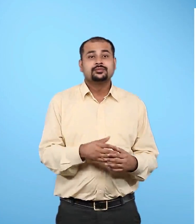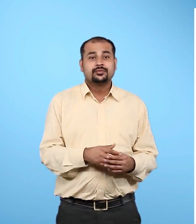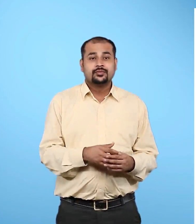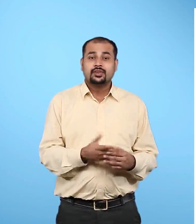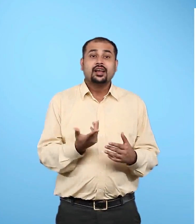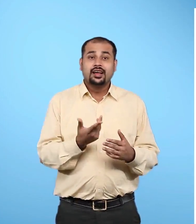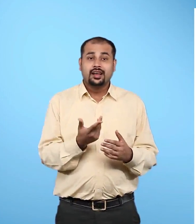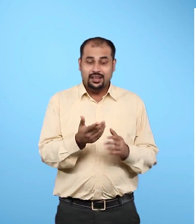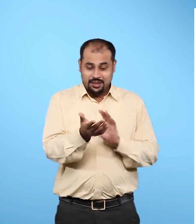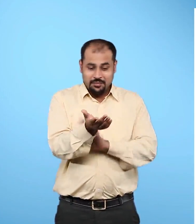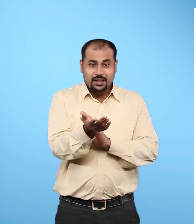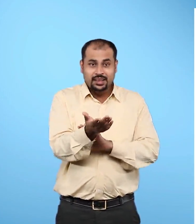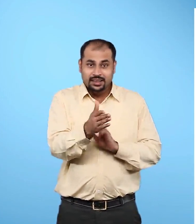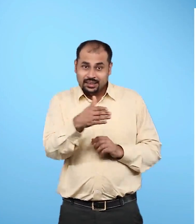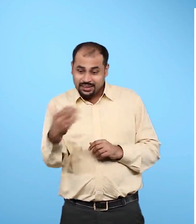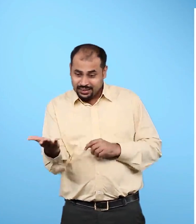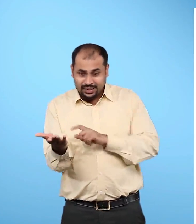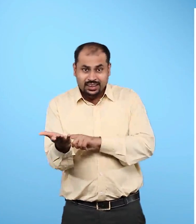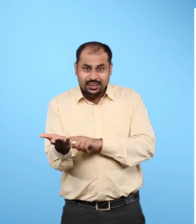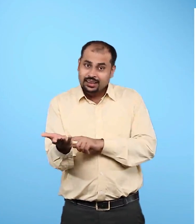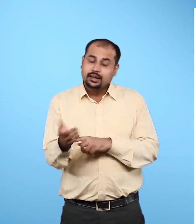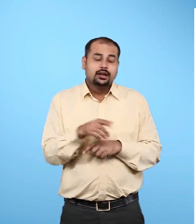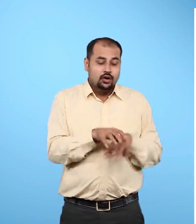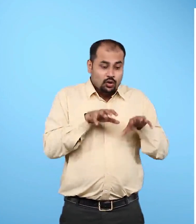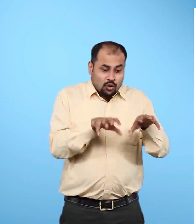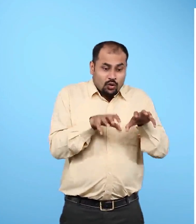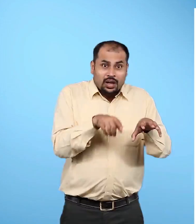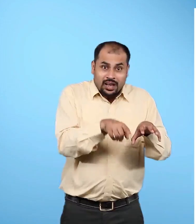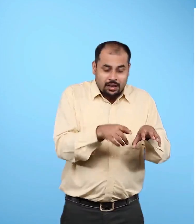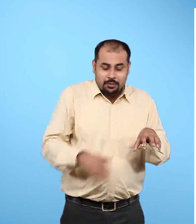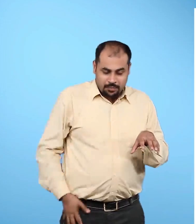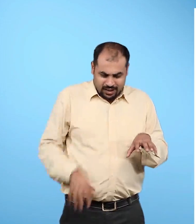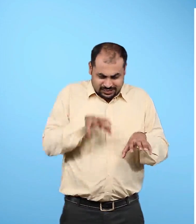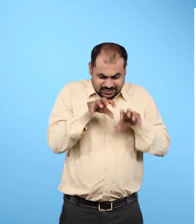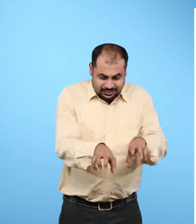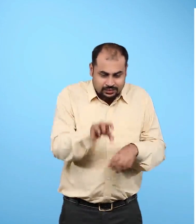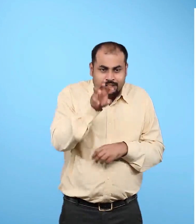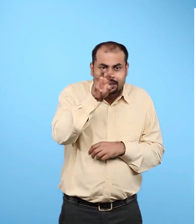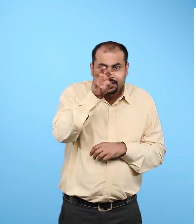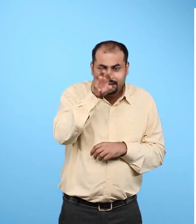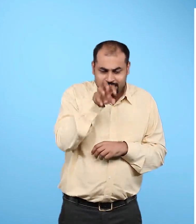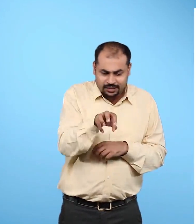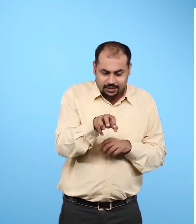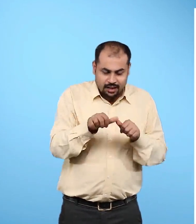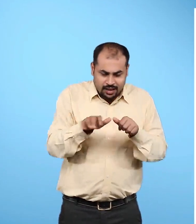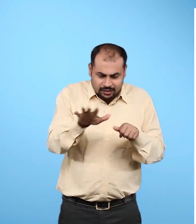and to the right of that we see the footprint of the dog in actual size.